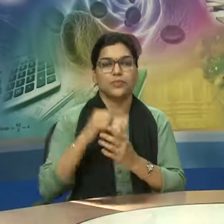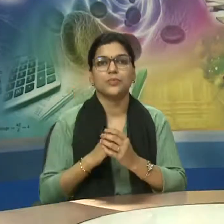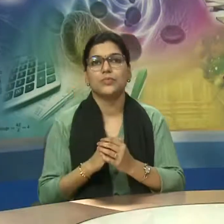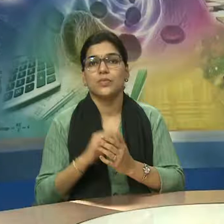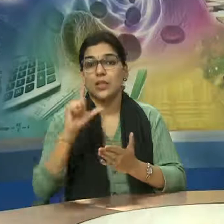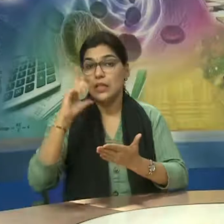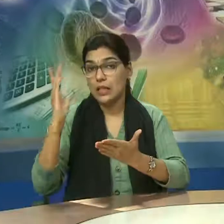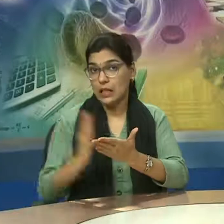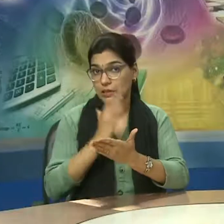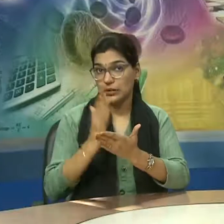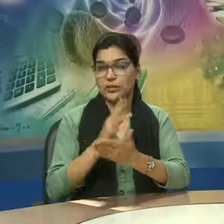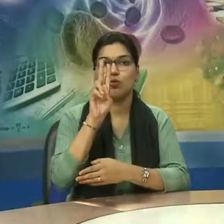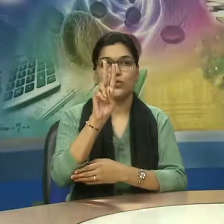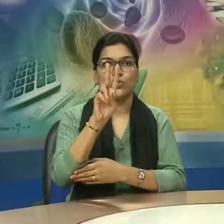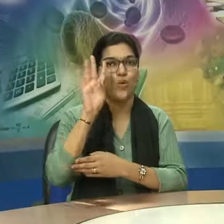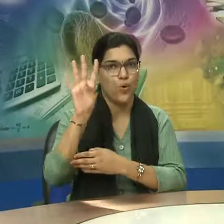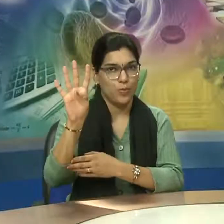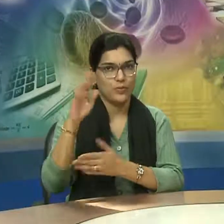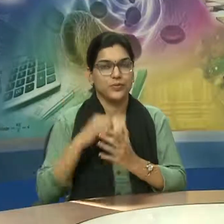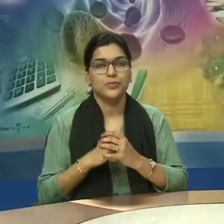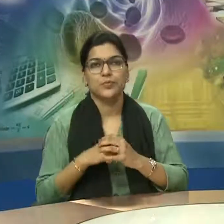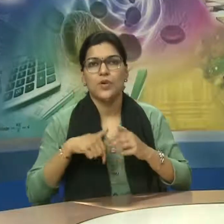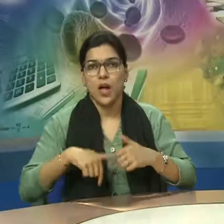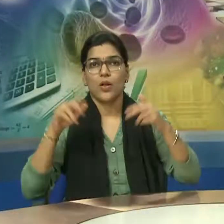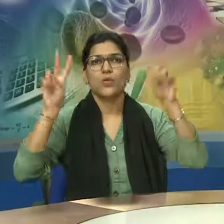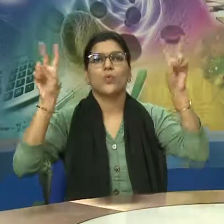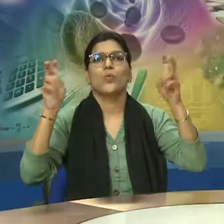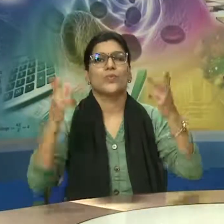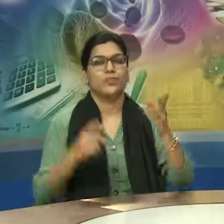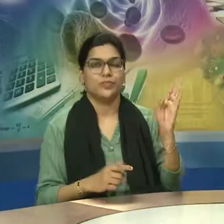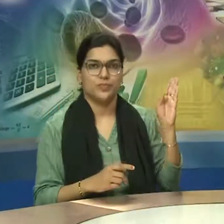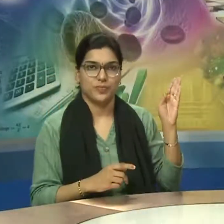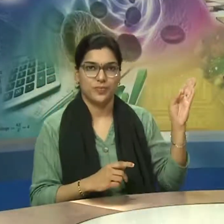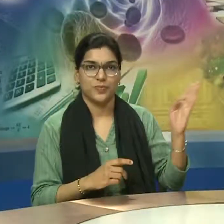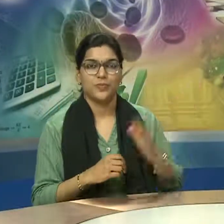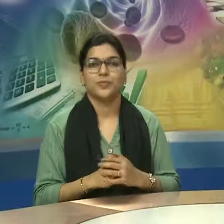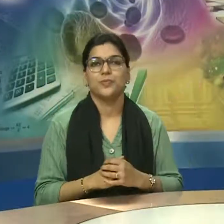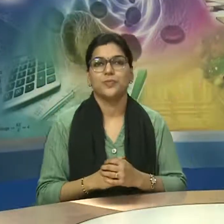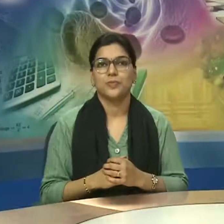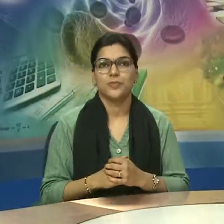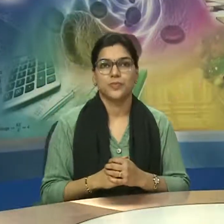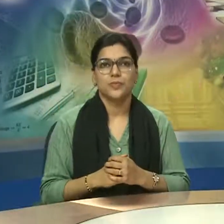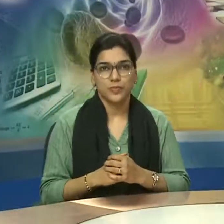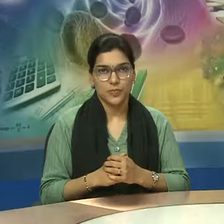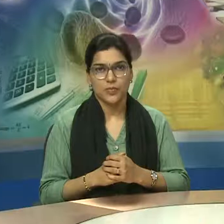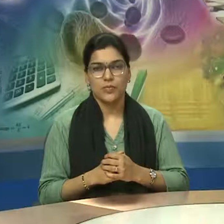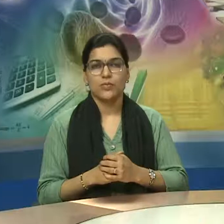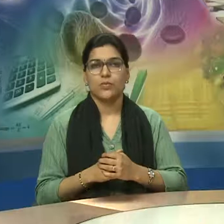Today we are going to learn English for class 10. Lesson number 24.